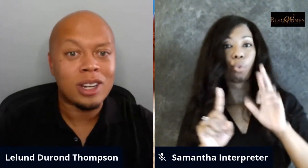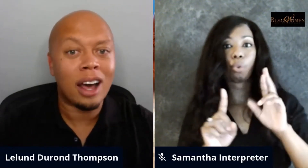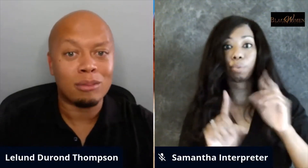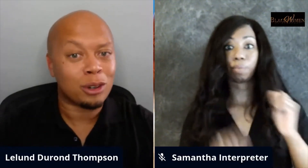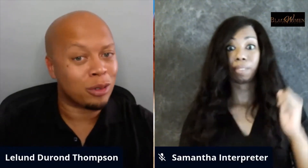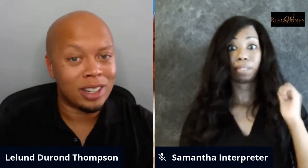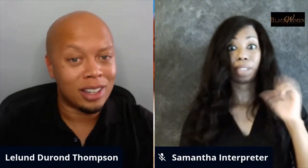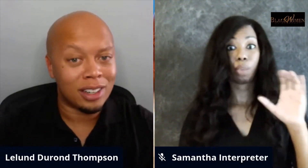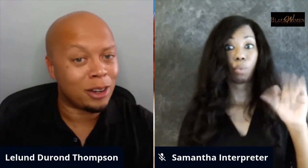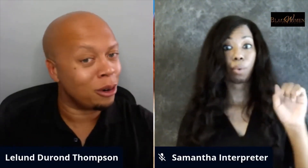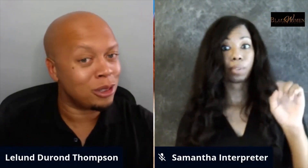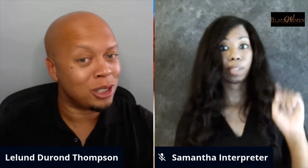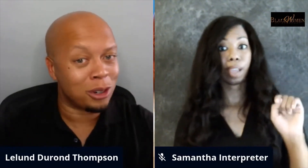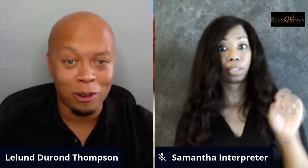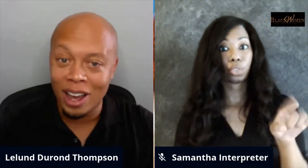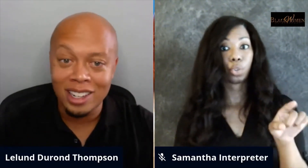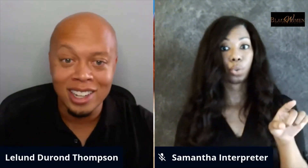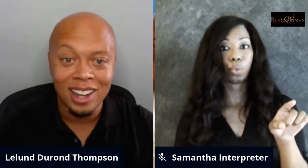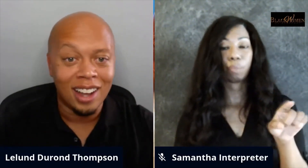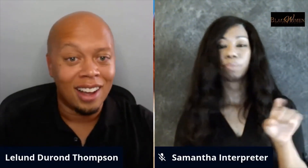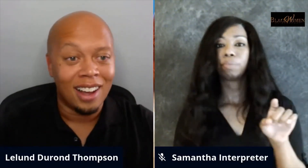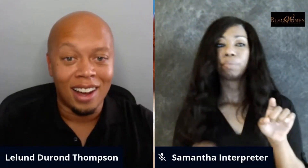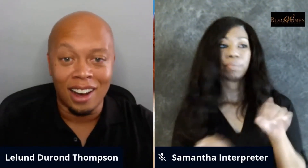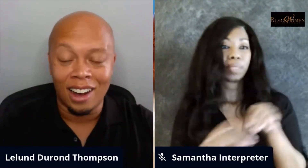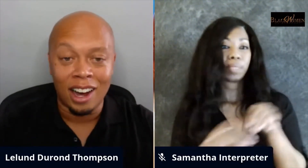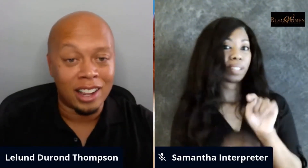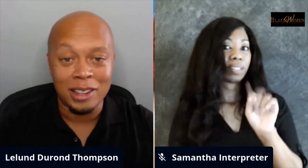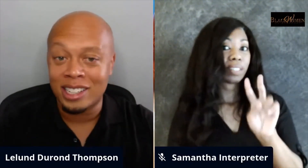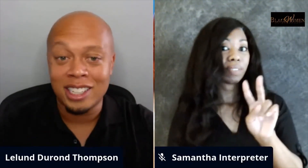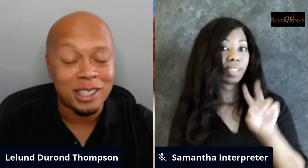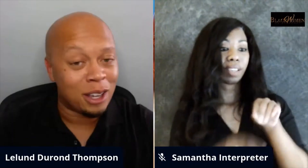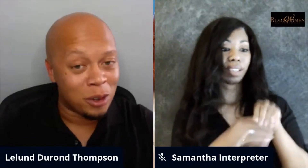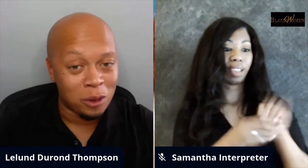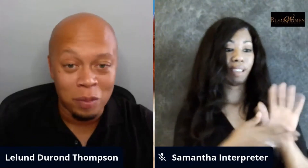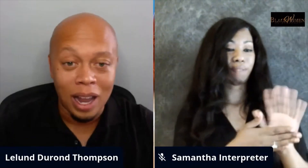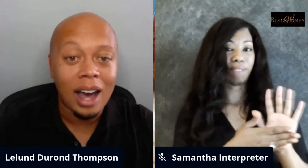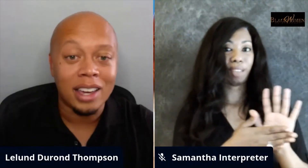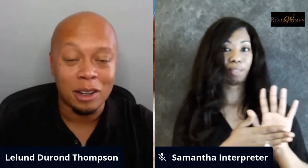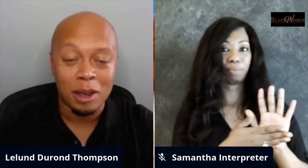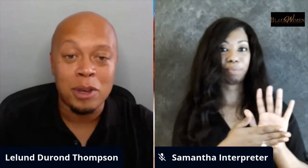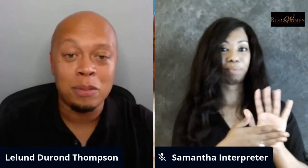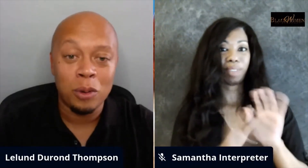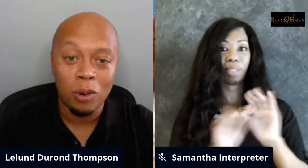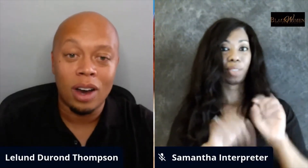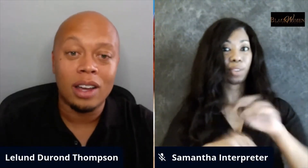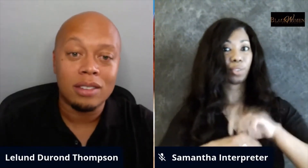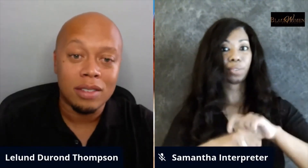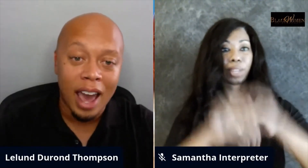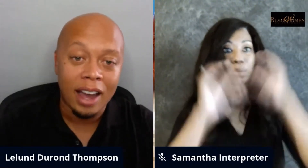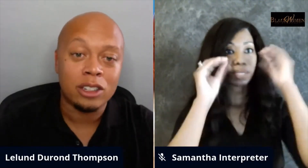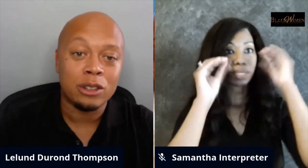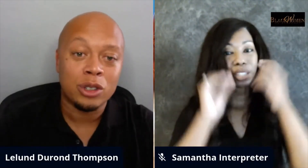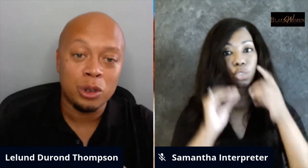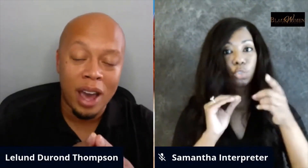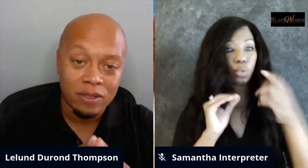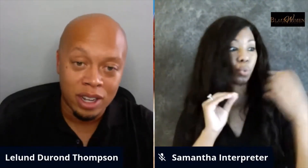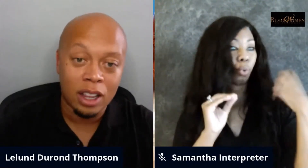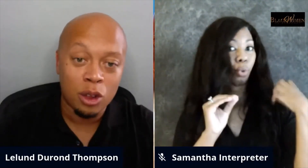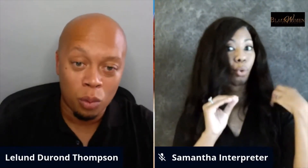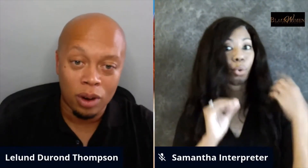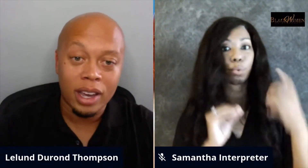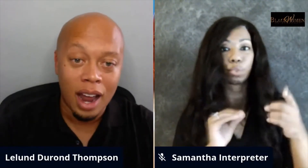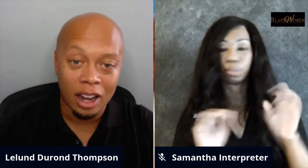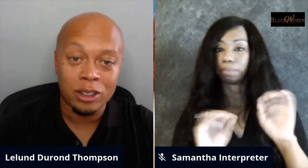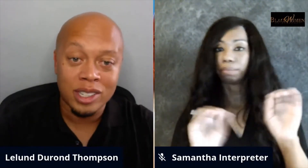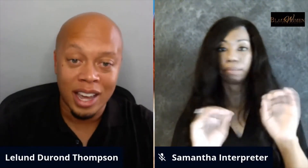no time to really coach, direct, other than to just give you blocking. Like people want actors who have done